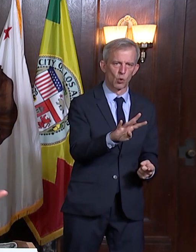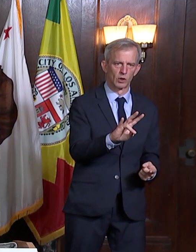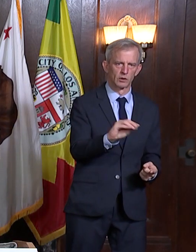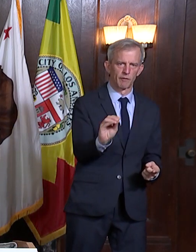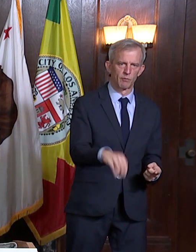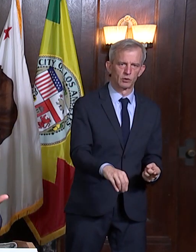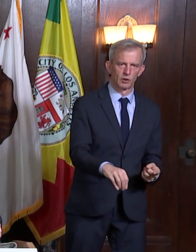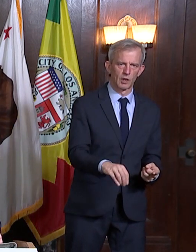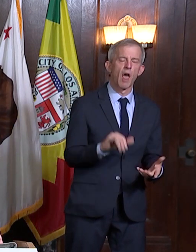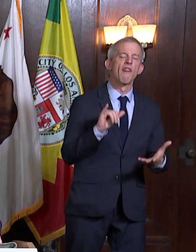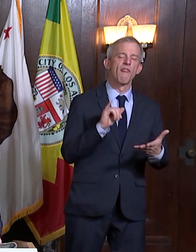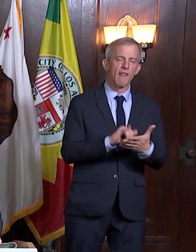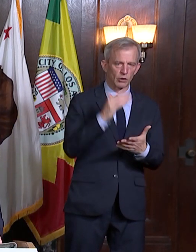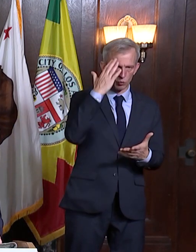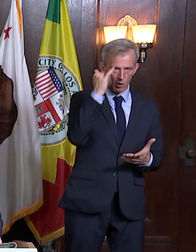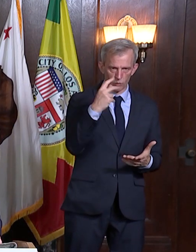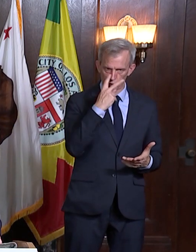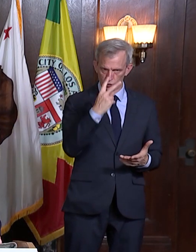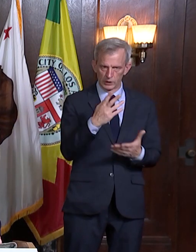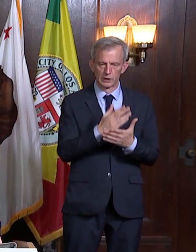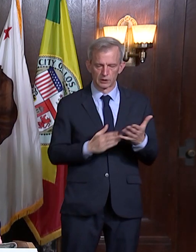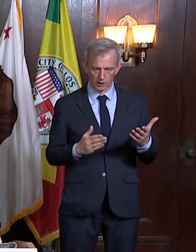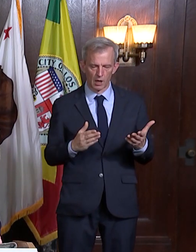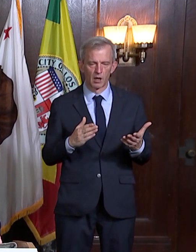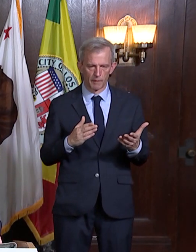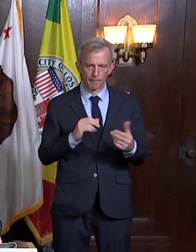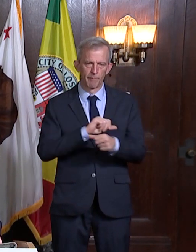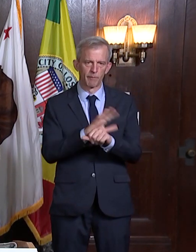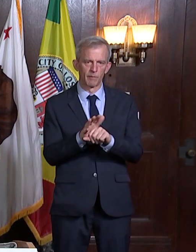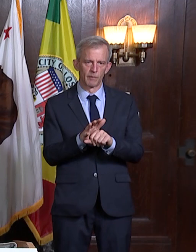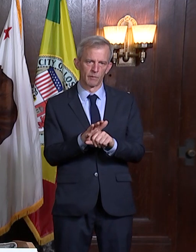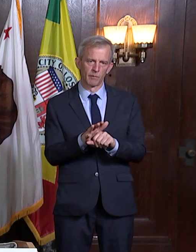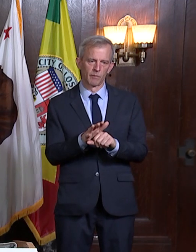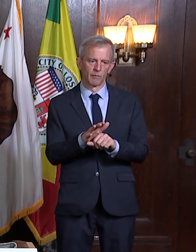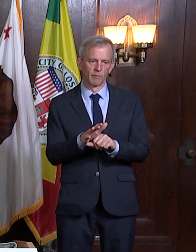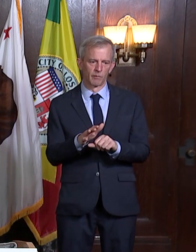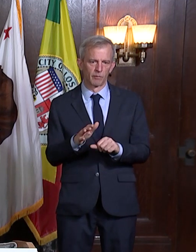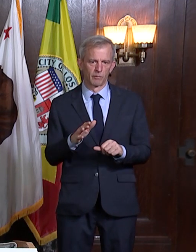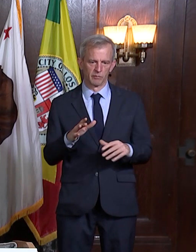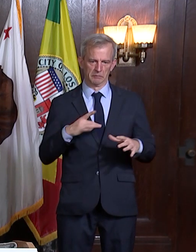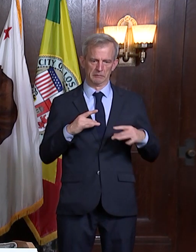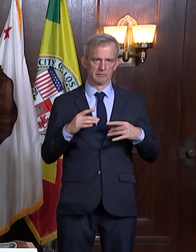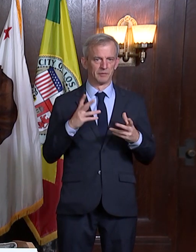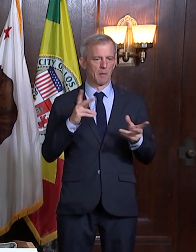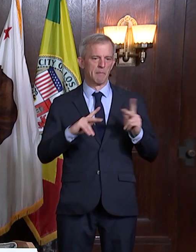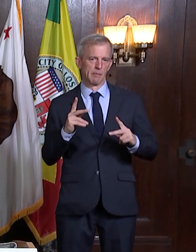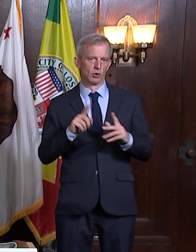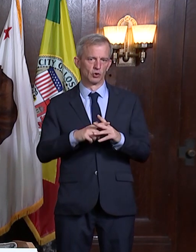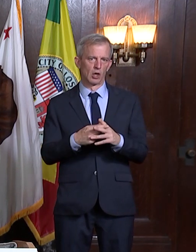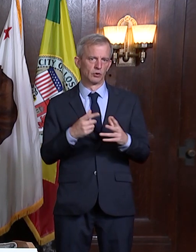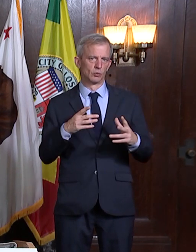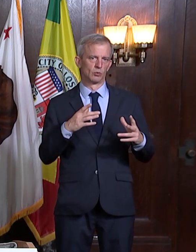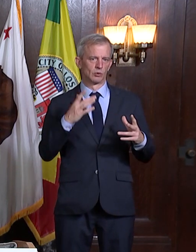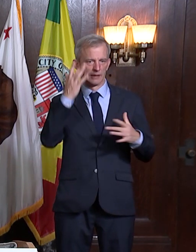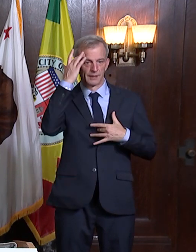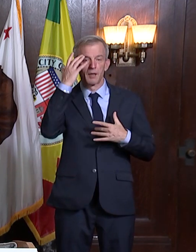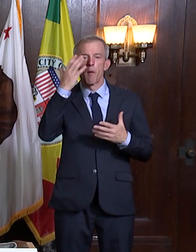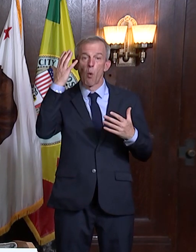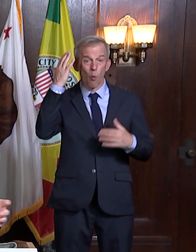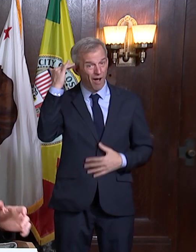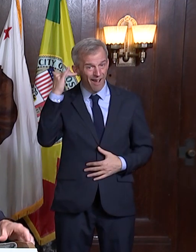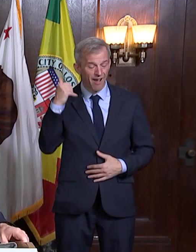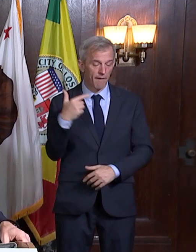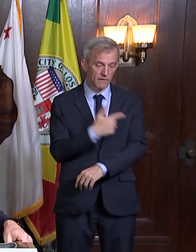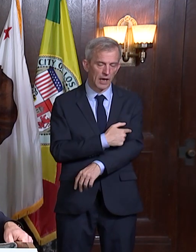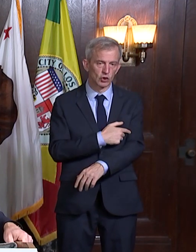we're seeing the breakthrough cases that I am a patient of, and that all of us now know friends and family that have gotten.